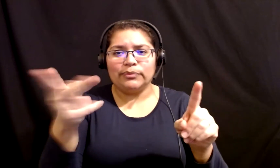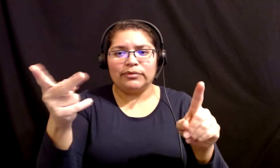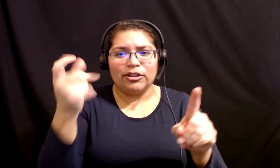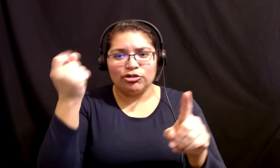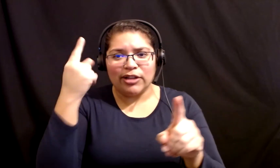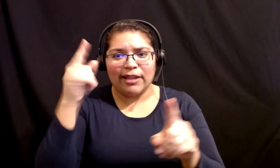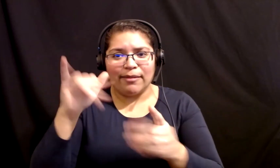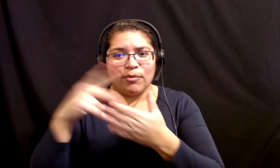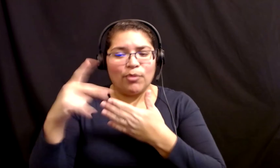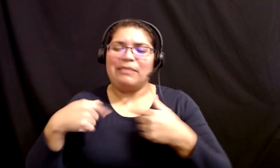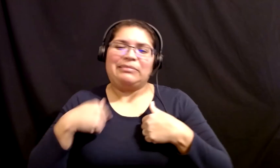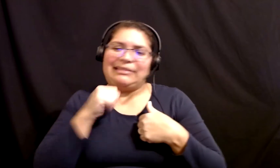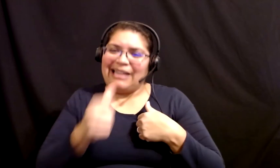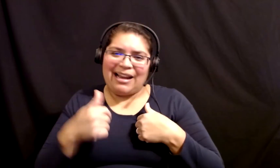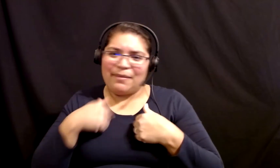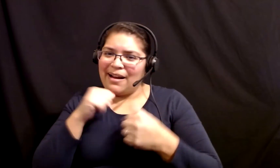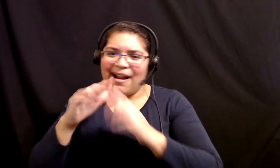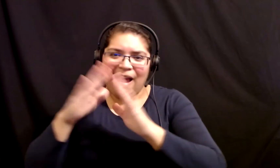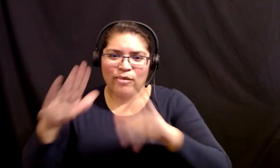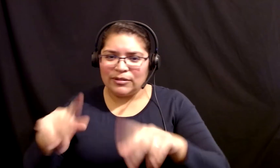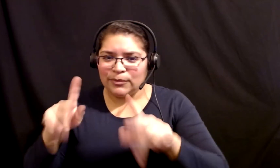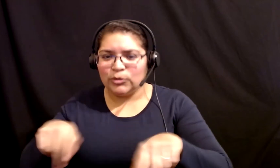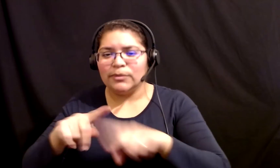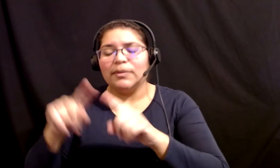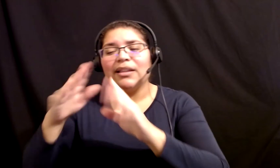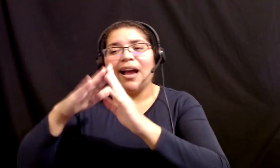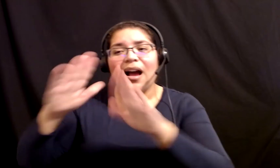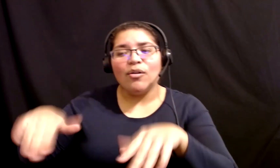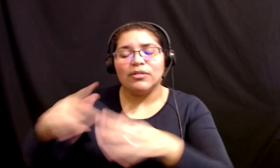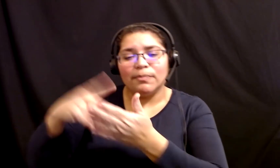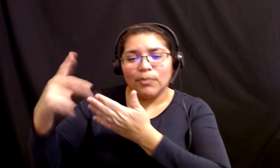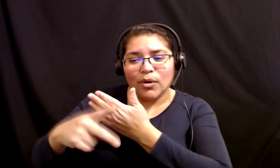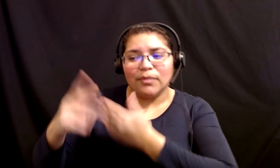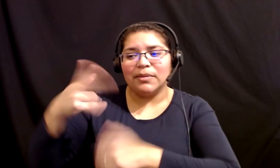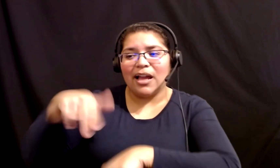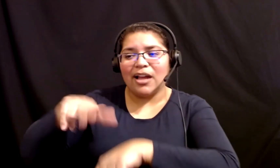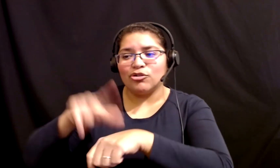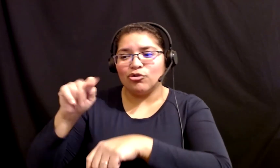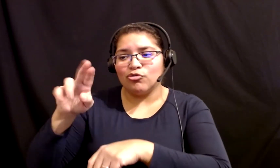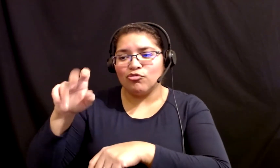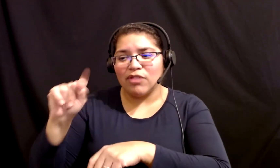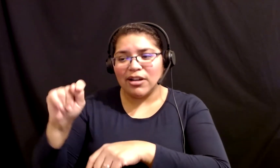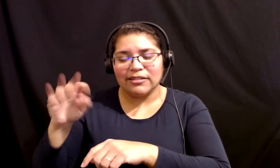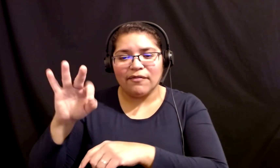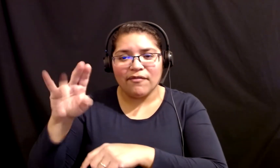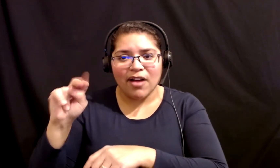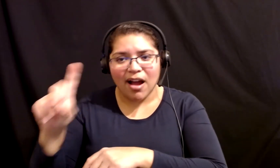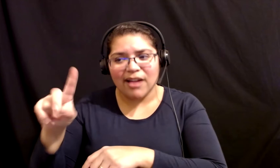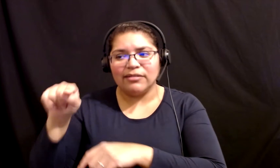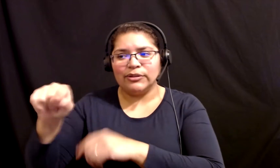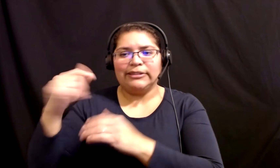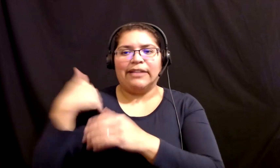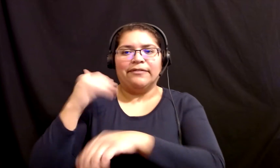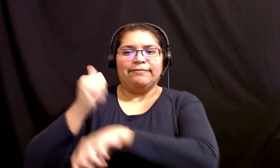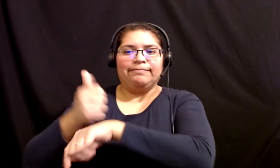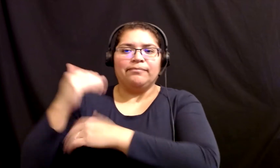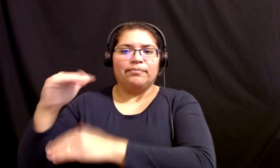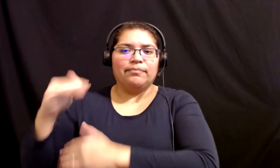I'm not a housing person, but it's really the home program and National Housing Trust Fund are our parameters. Okay,